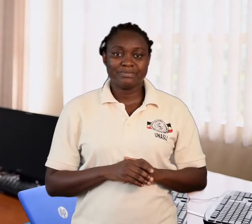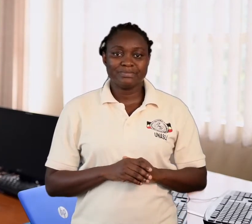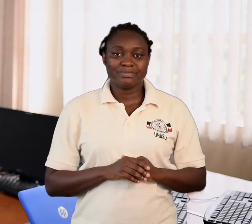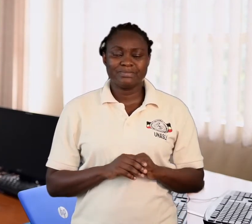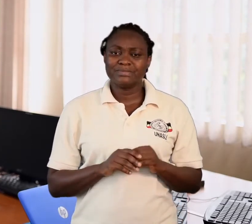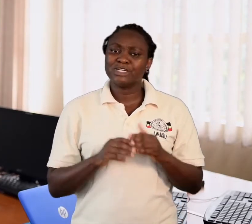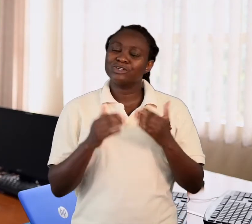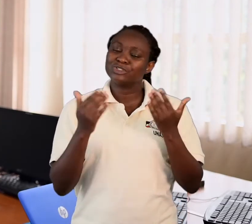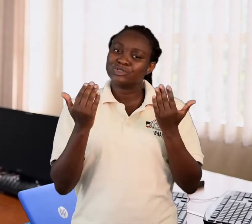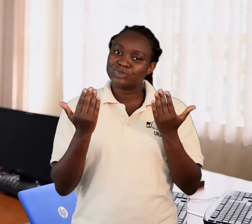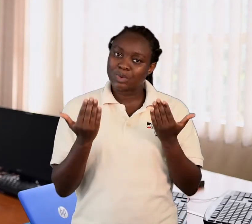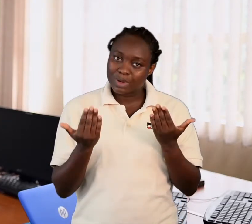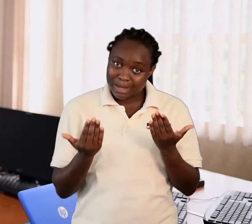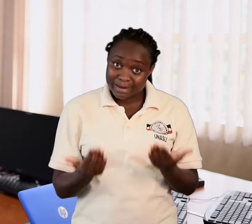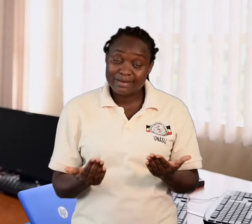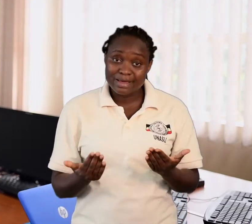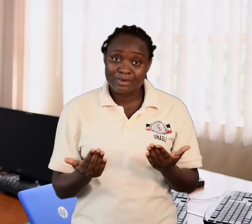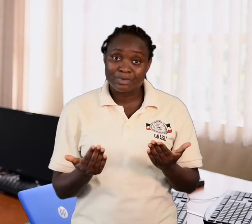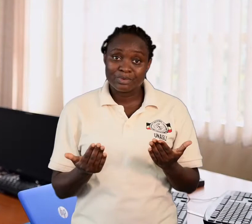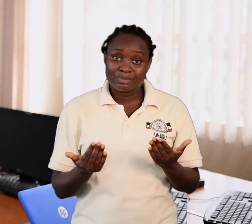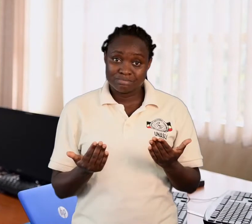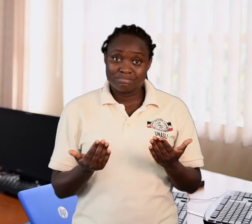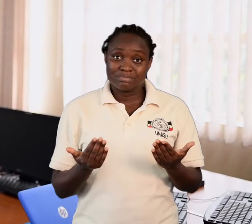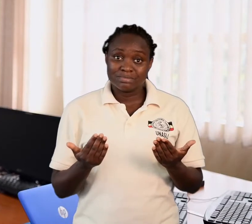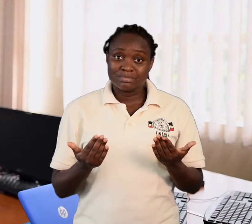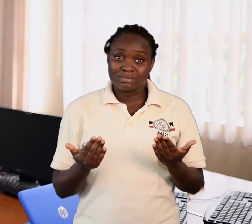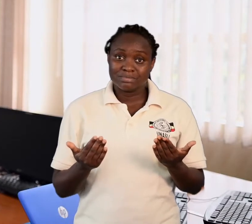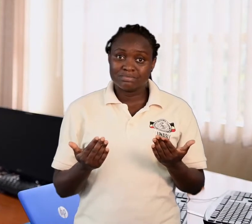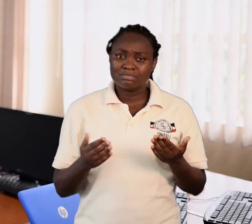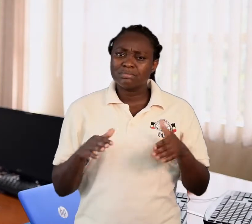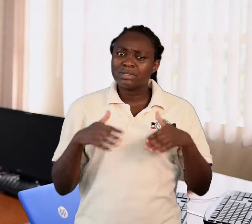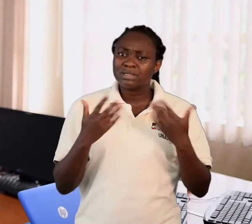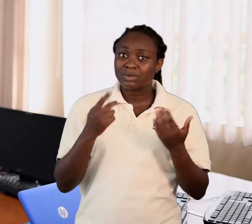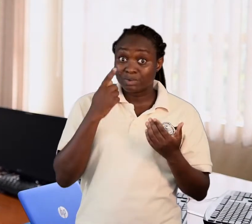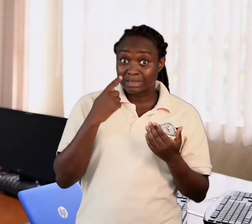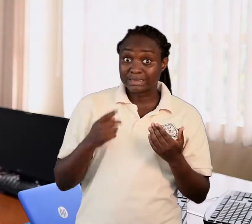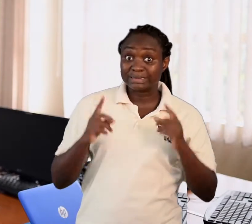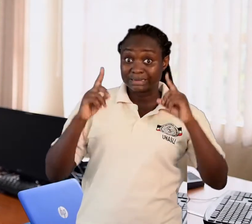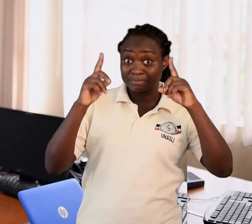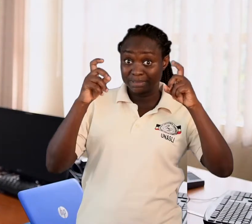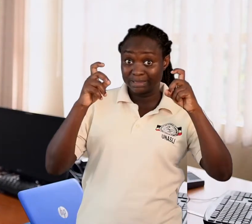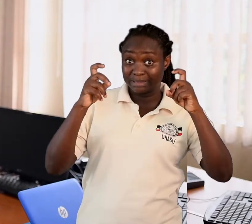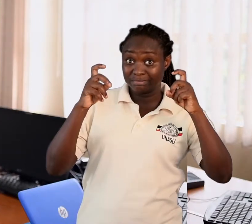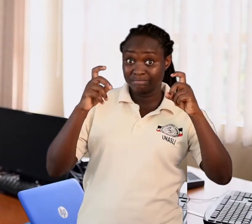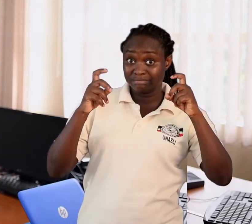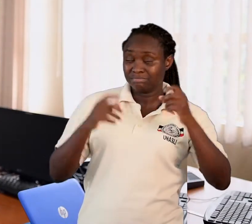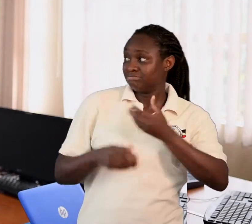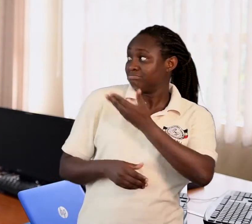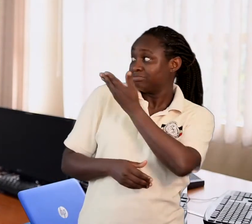Now, let us look at the picture on the screen.